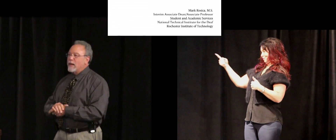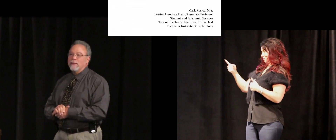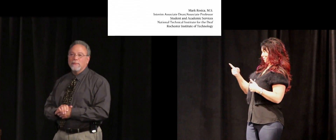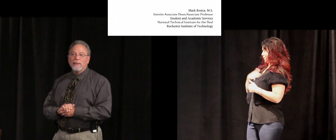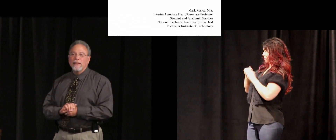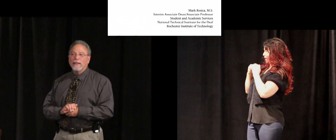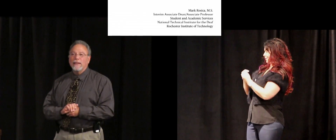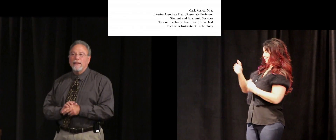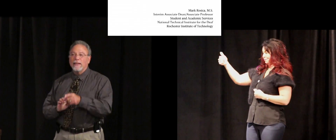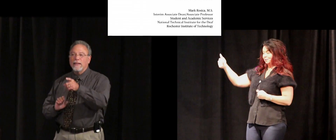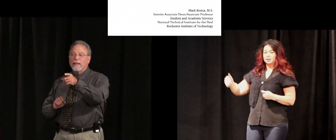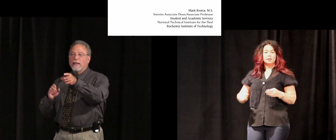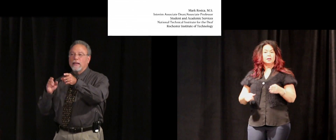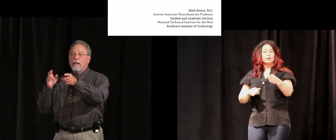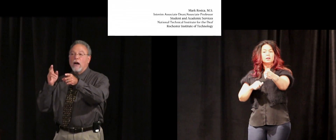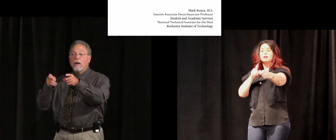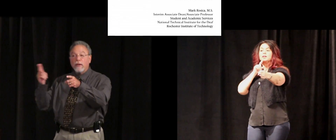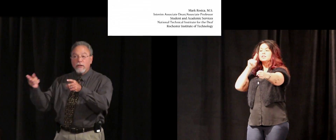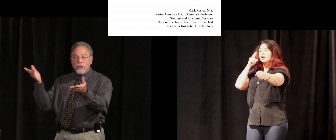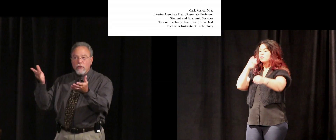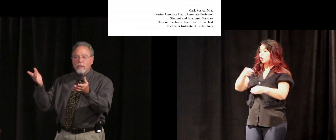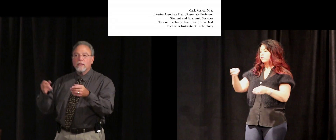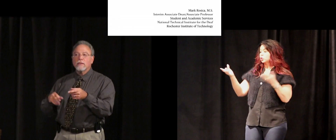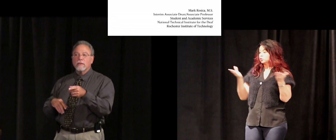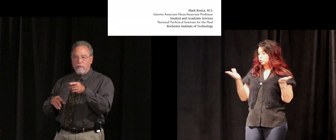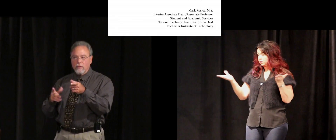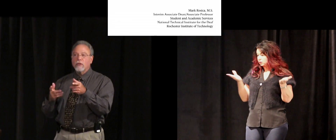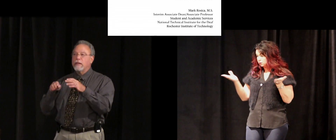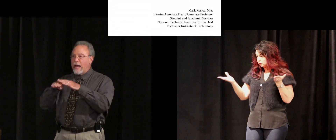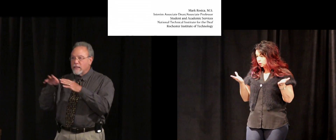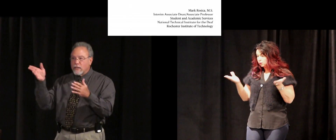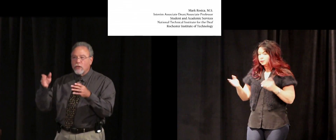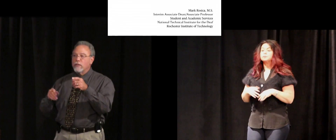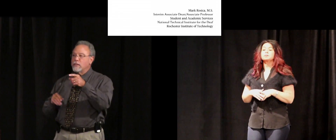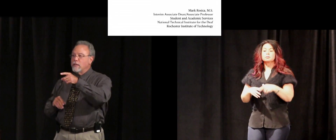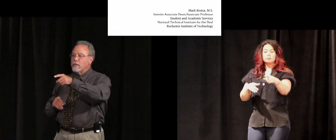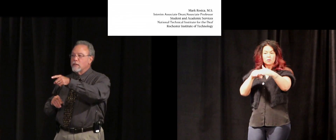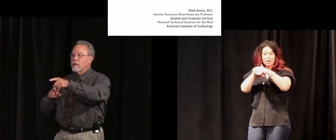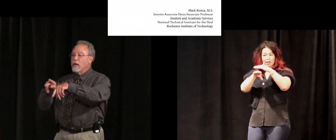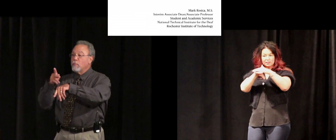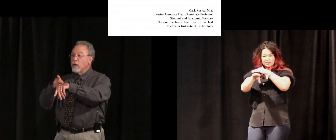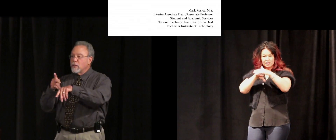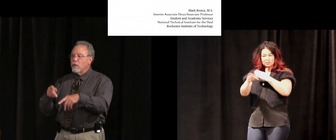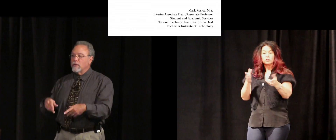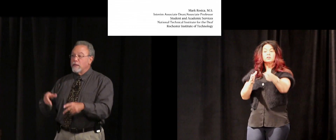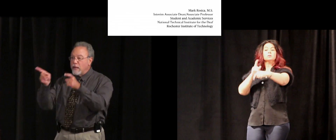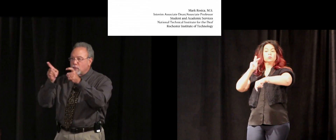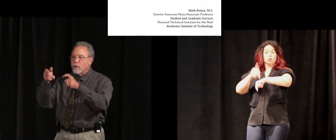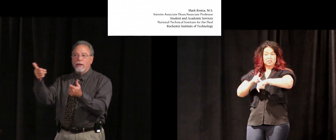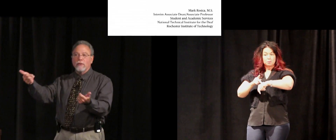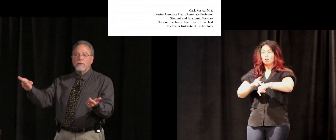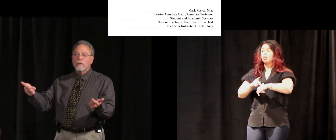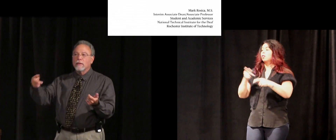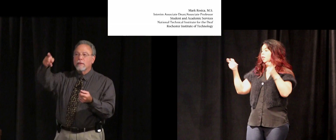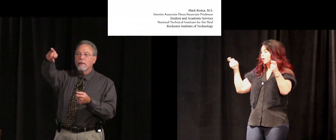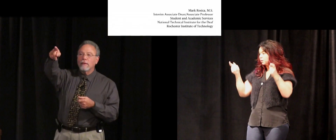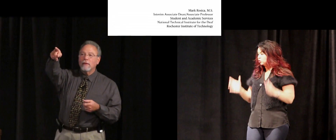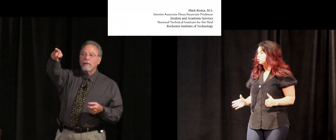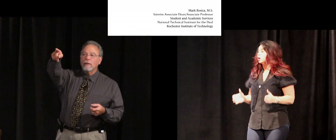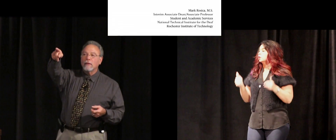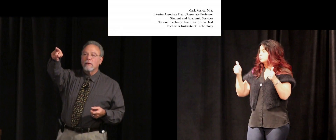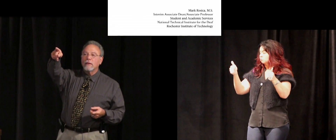all. And people were staying until their insurance was used up. When I got there, I was like, families have to be involved, or we won't accept you.